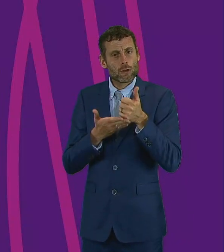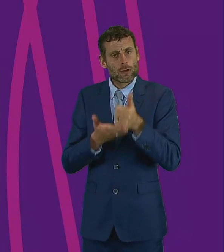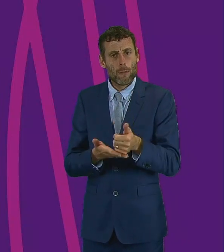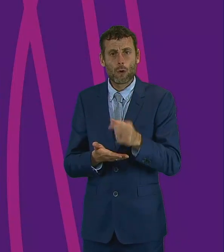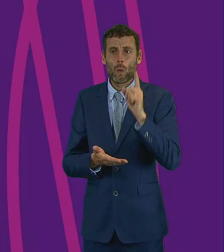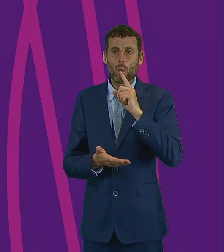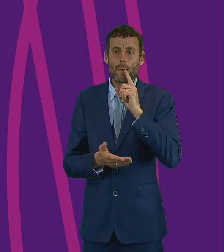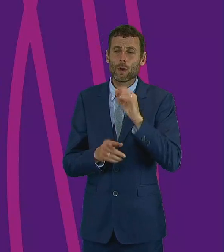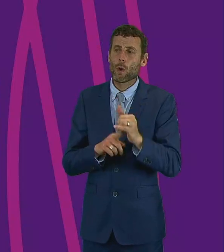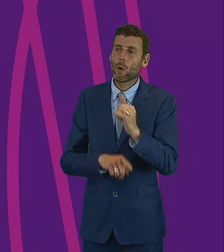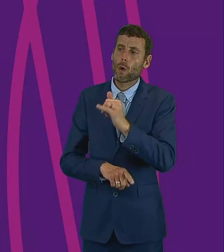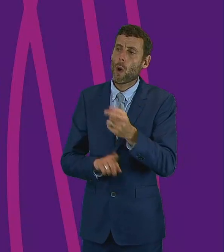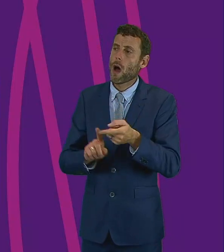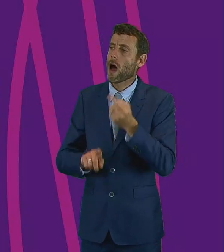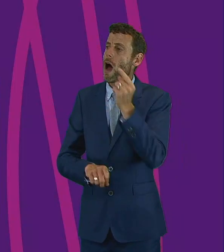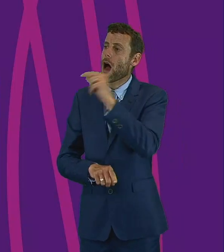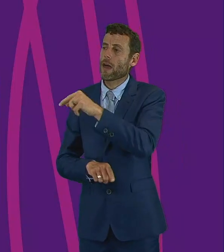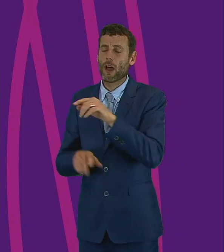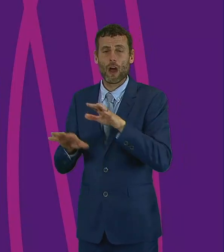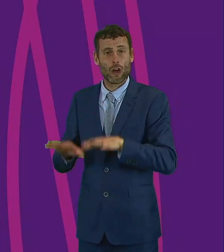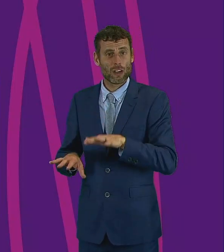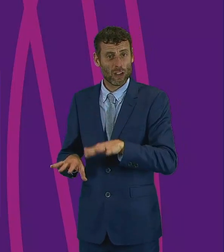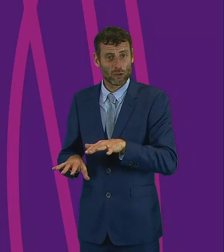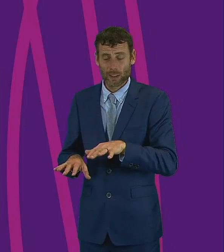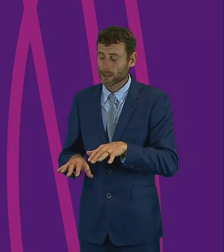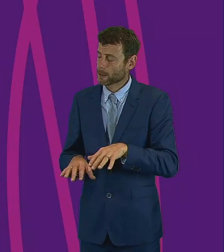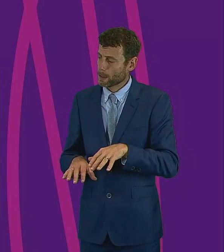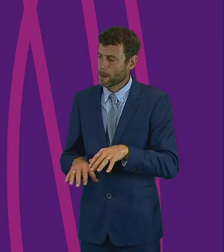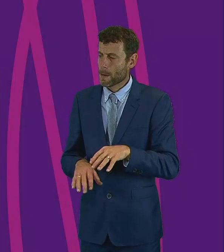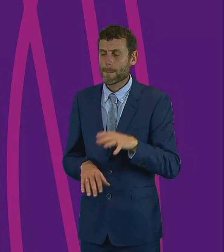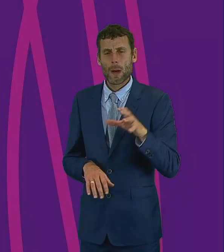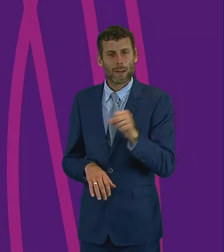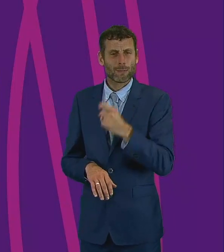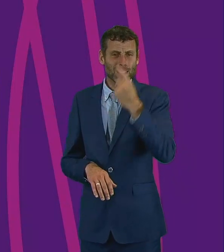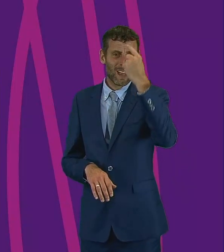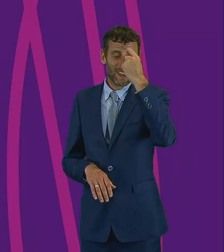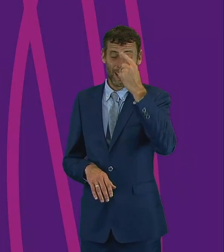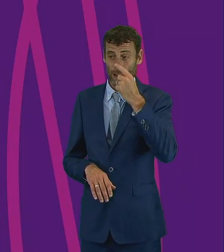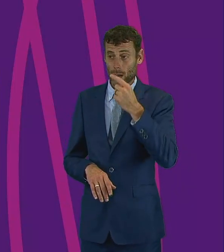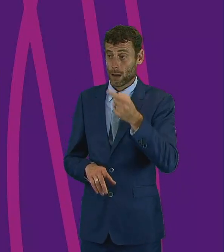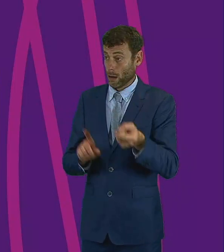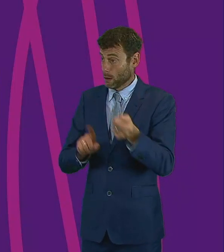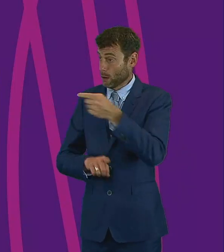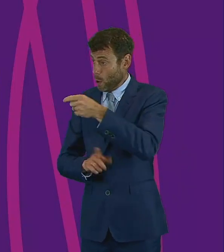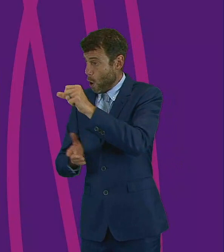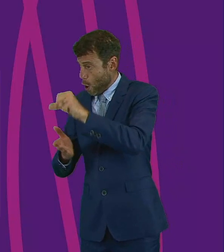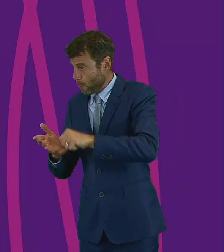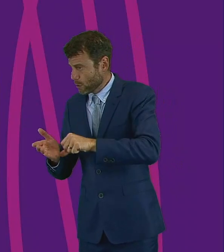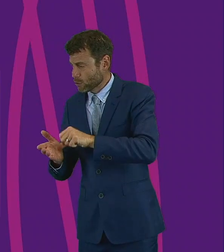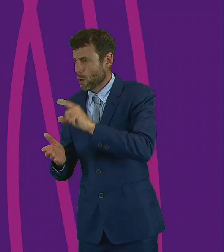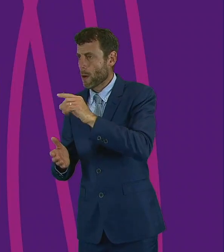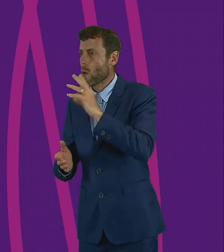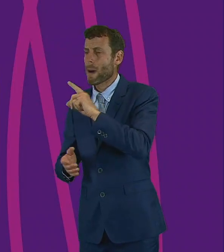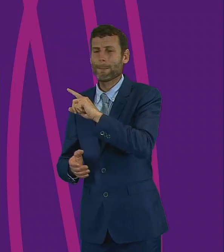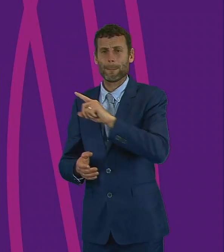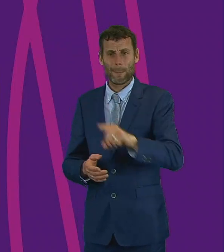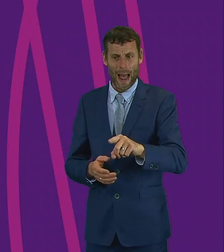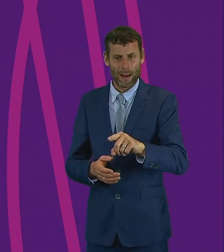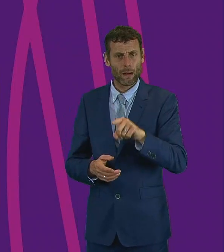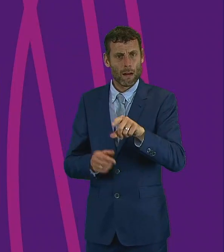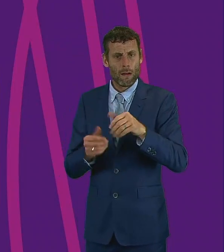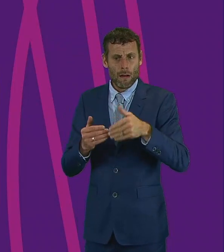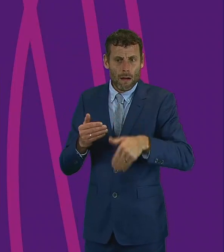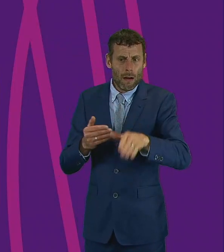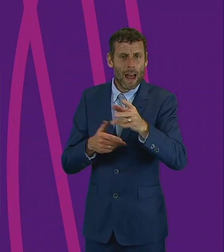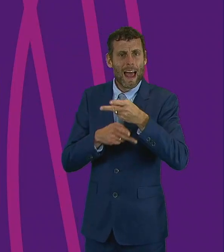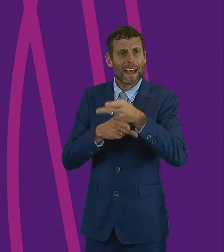countries, we also have to consider not just procedures but aftercare, and make sure that there is an integrated approach to the care